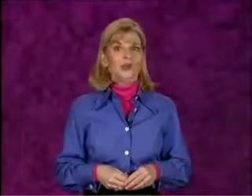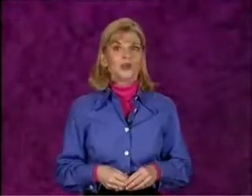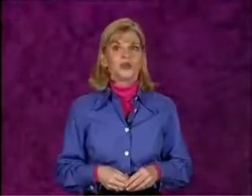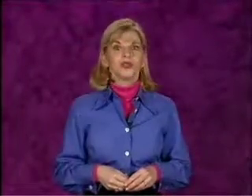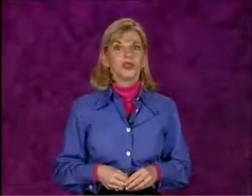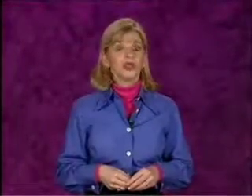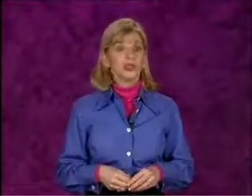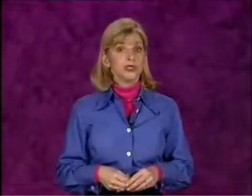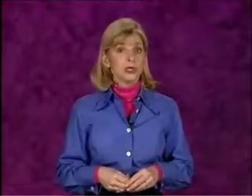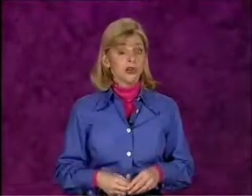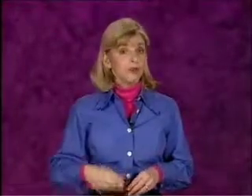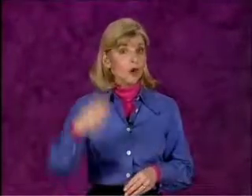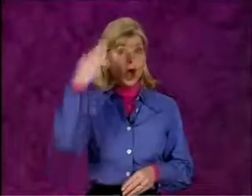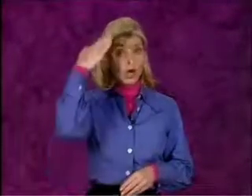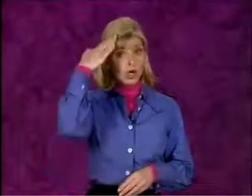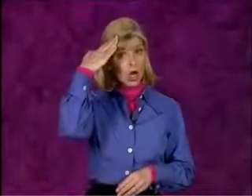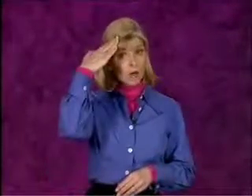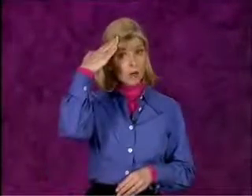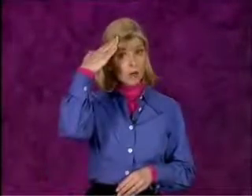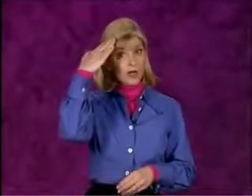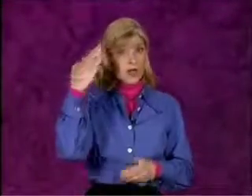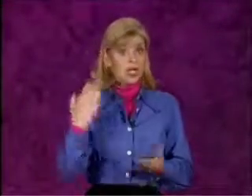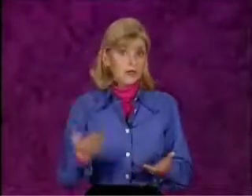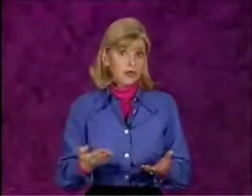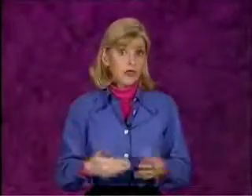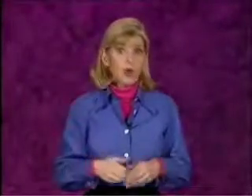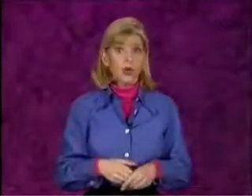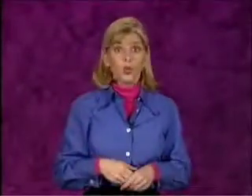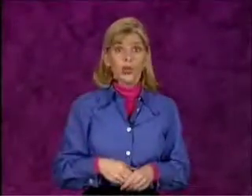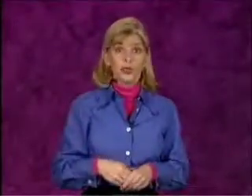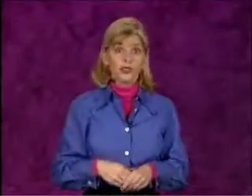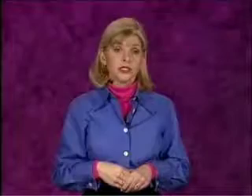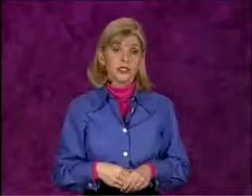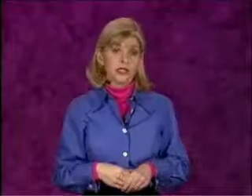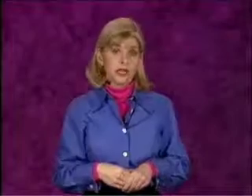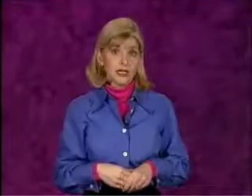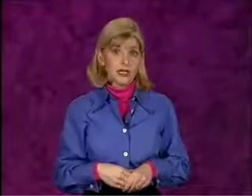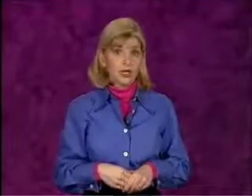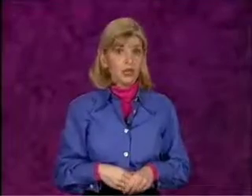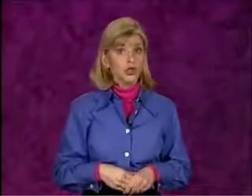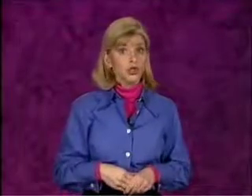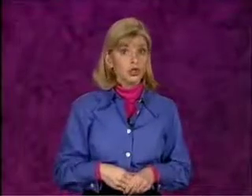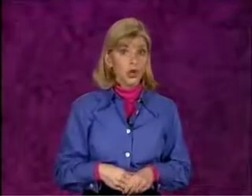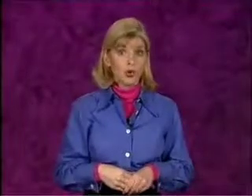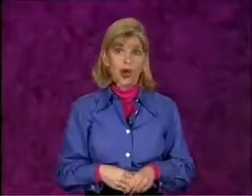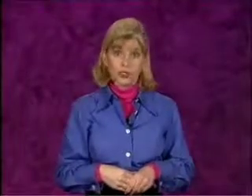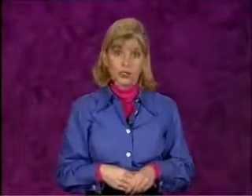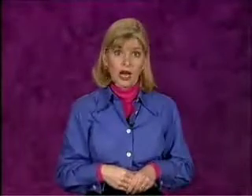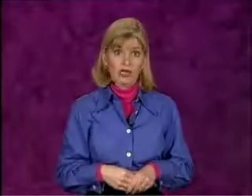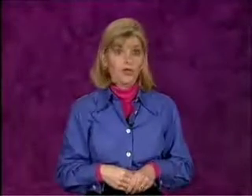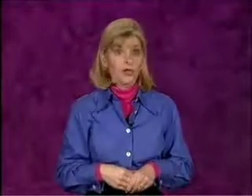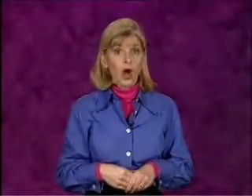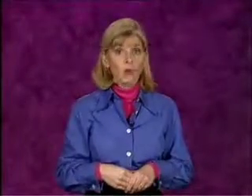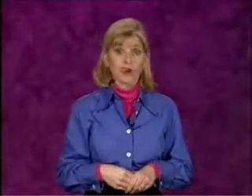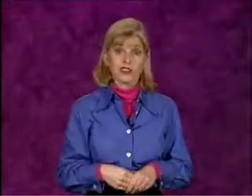also want to teach you the sign for no, even though we'll wait until lesson 19 to show you other signs for thought